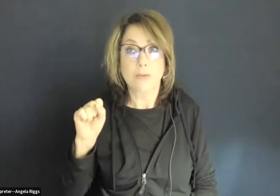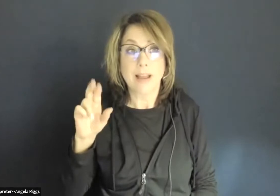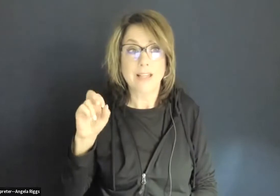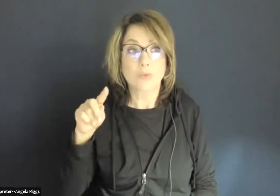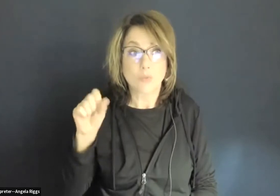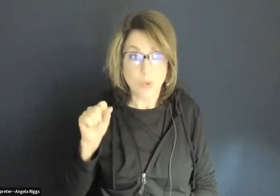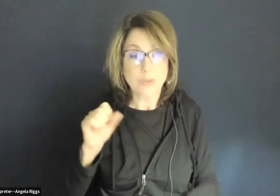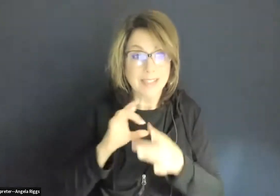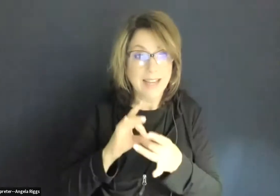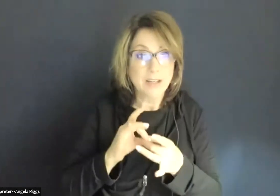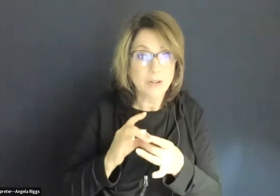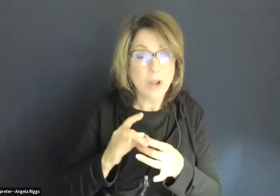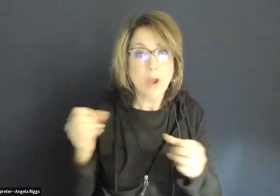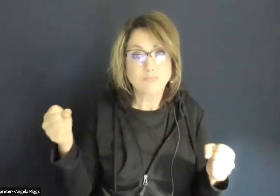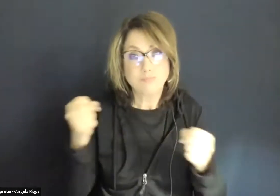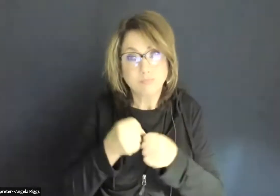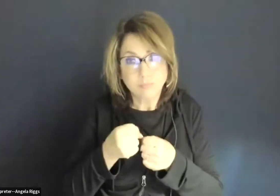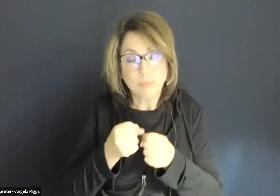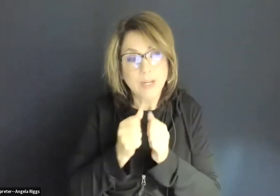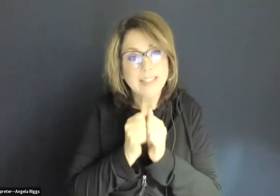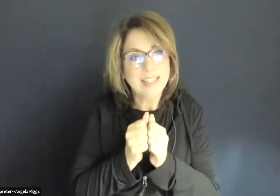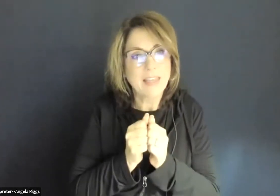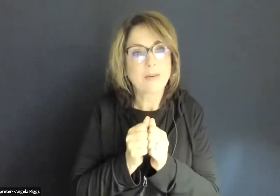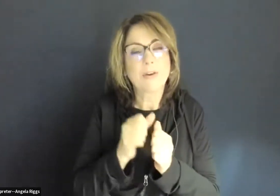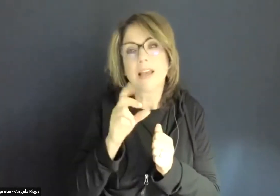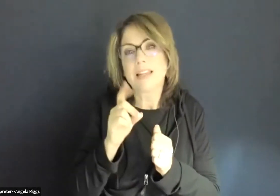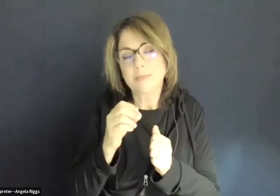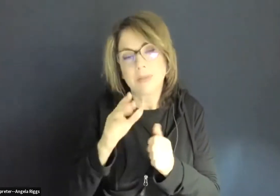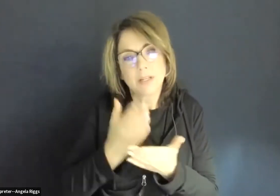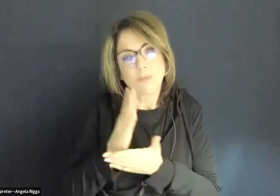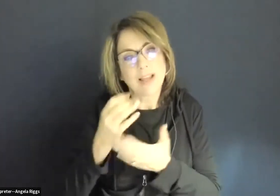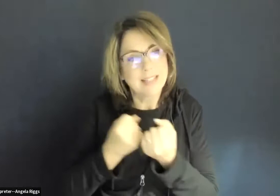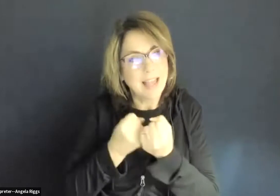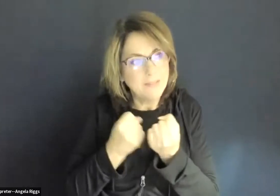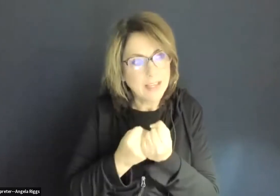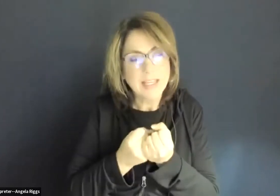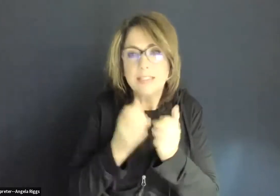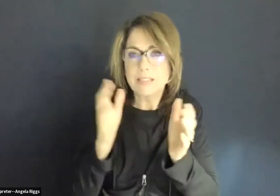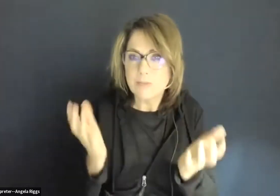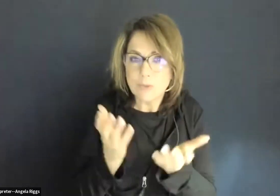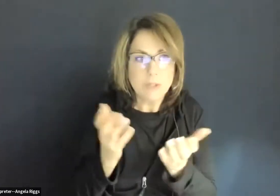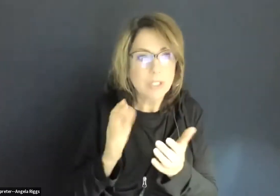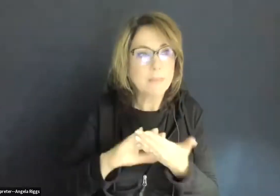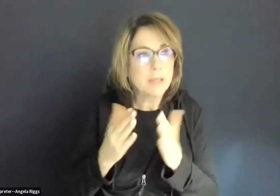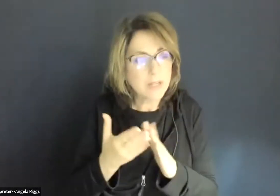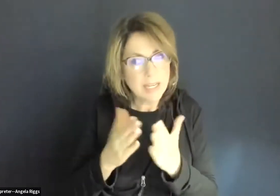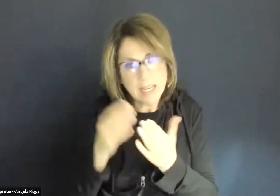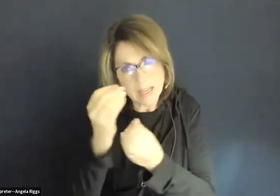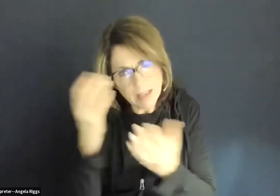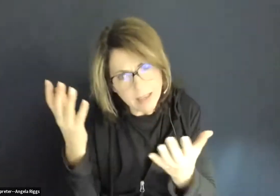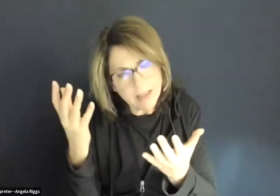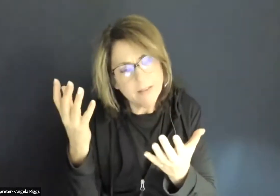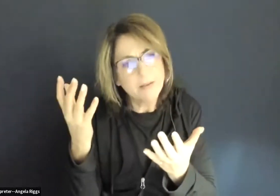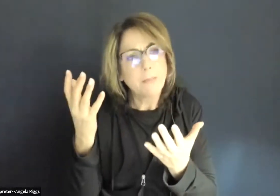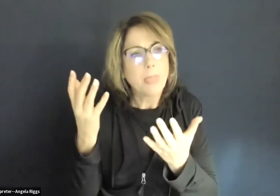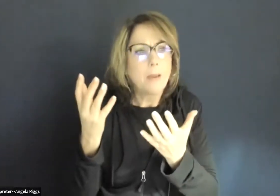together disability rights advocates to mobilize the community with information around voting and issues that